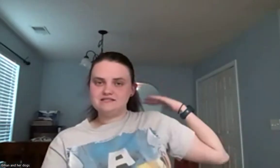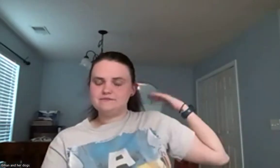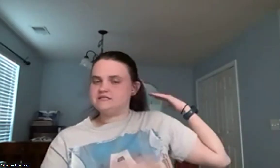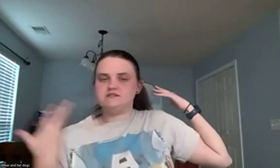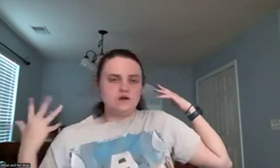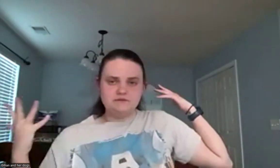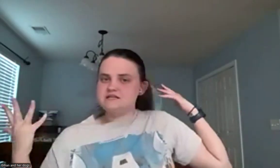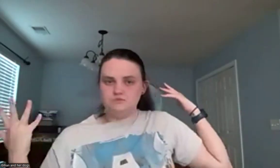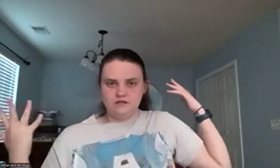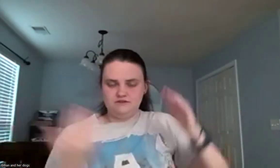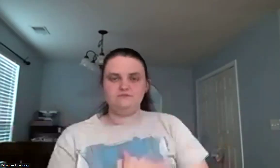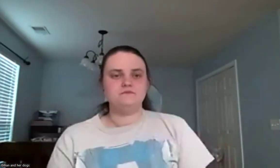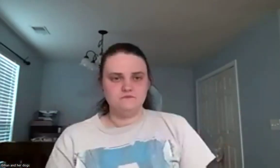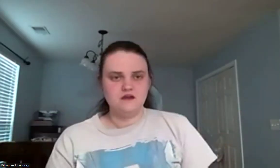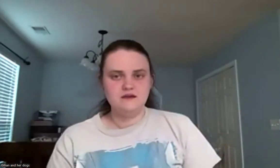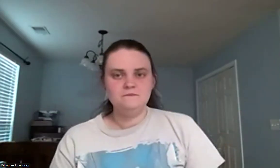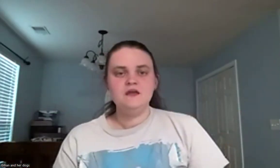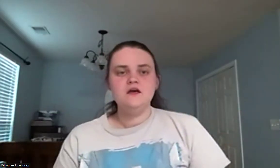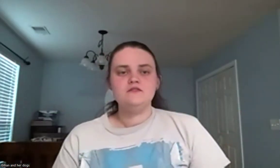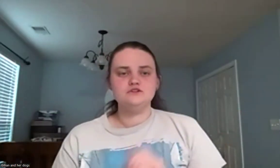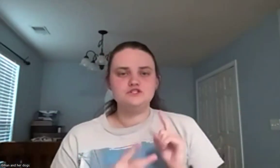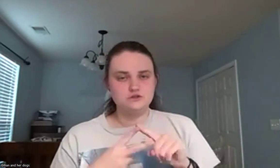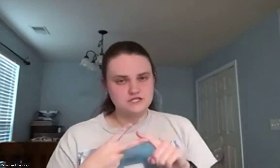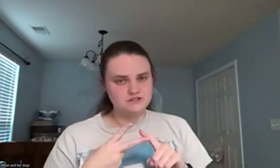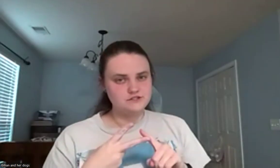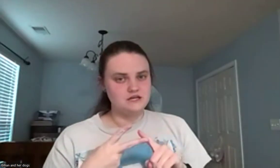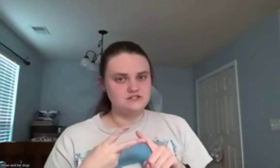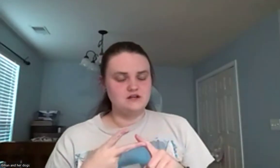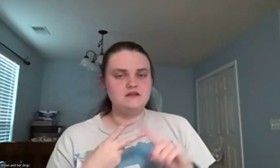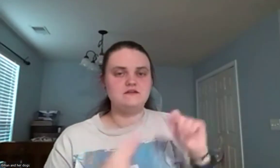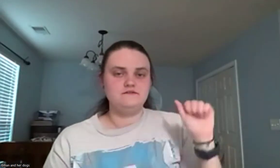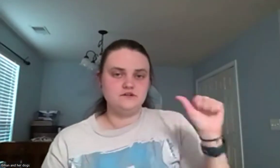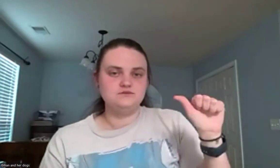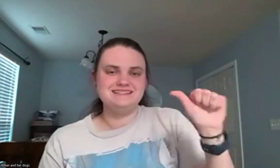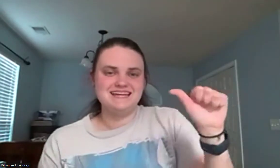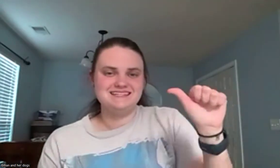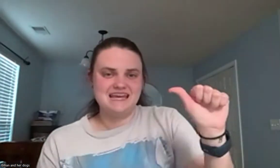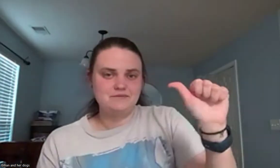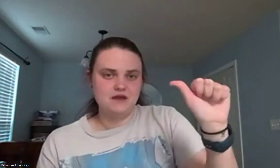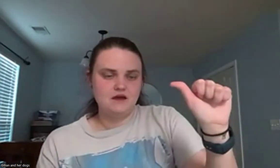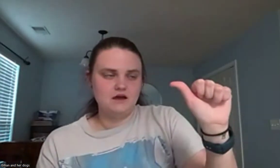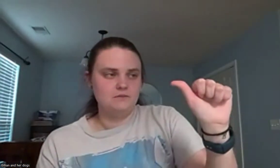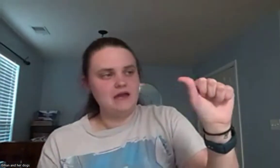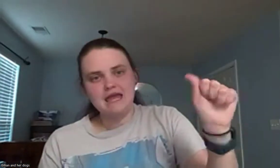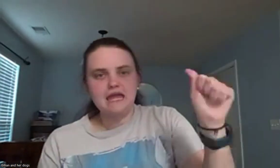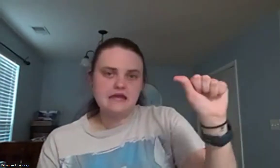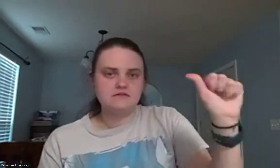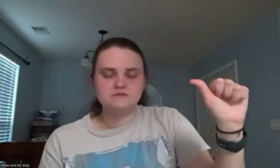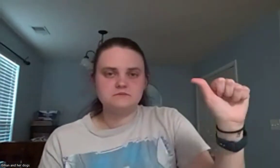because it's already been done with. Okay. There are two ways you could do yesterday. The first one is that same A thumbs up kind of